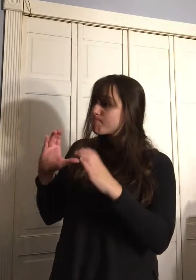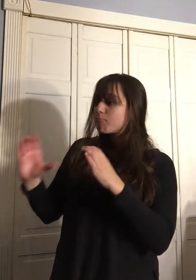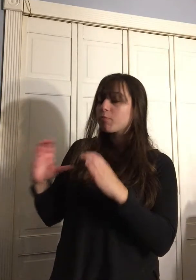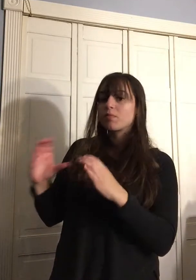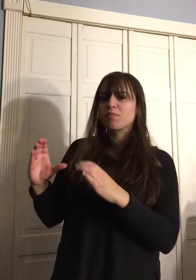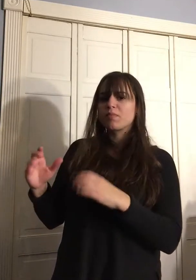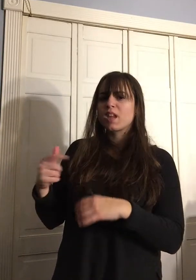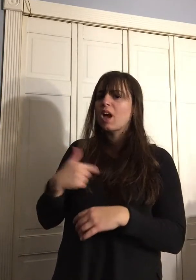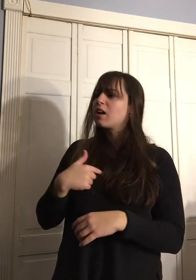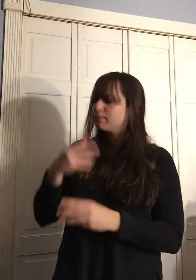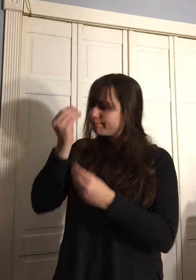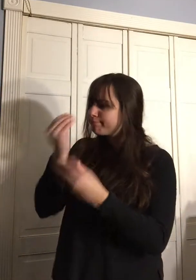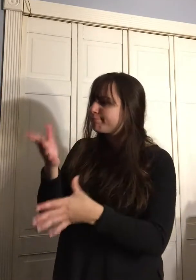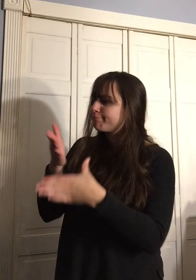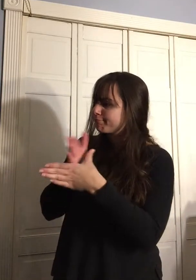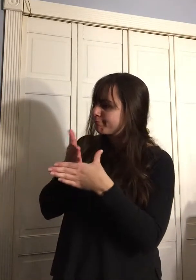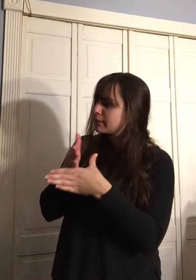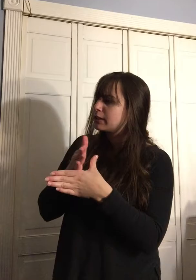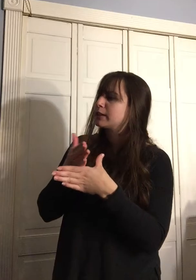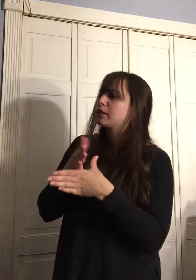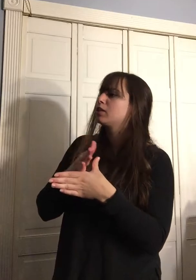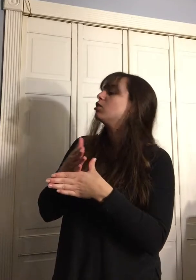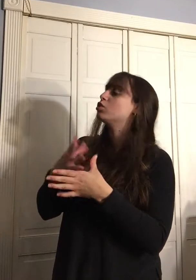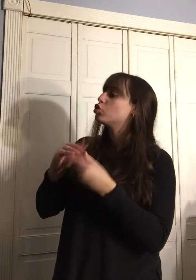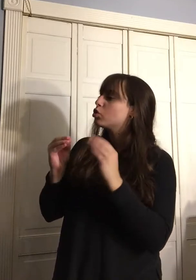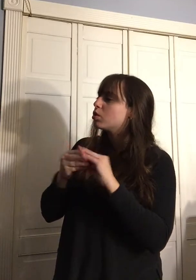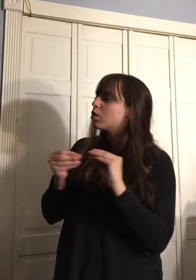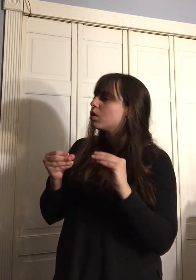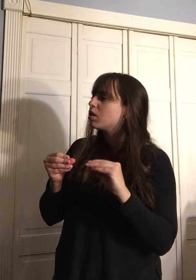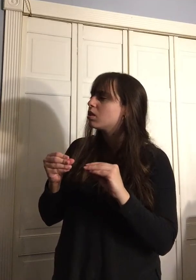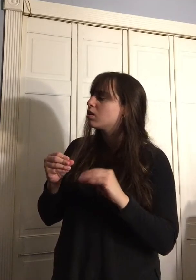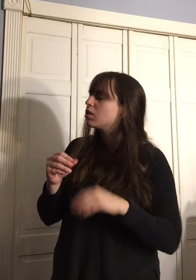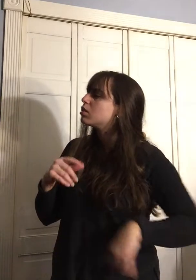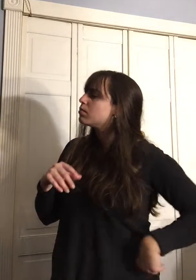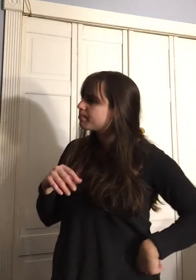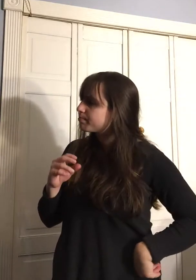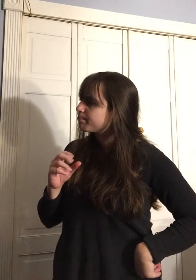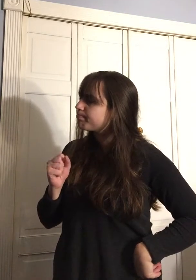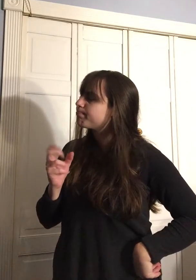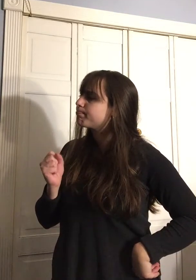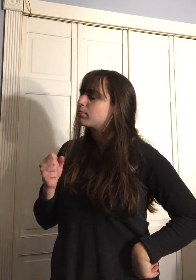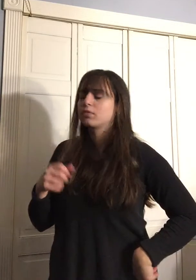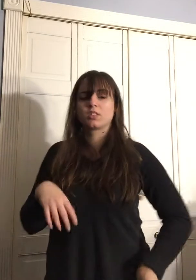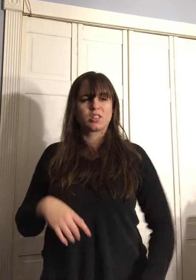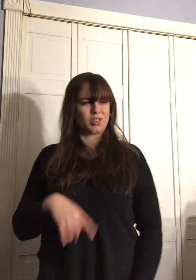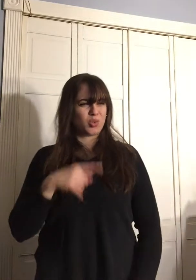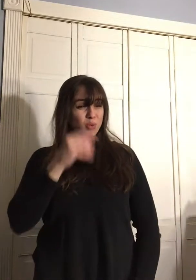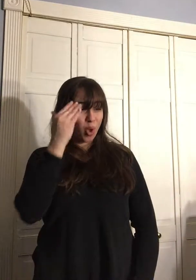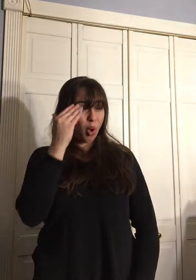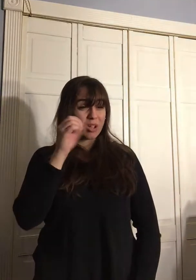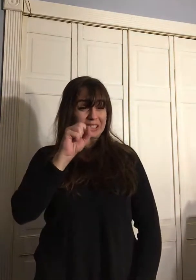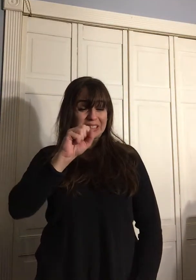I shared these stories with my boss at Current TV at the time after I came home. His first reaction